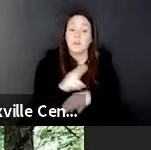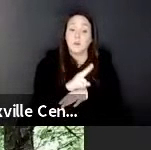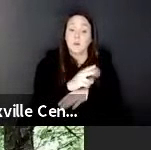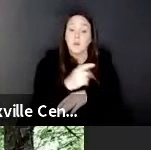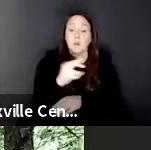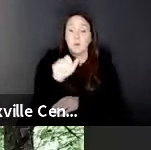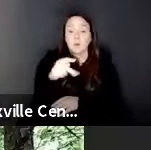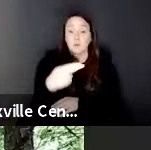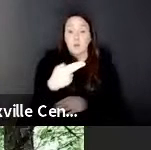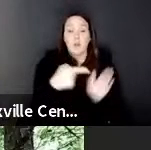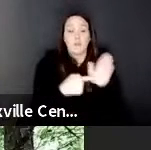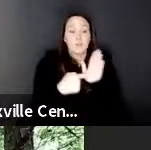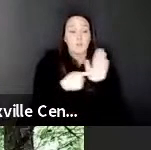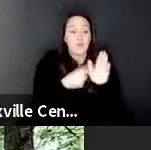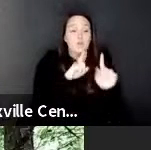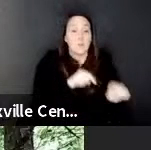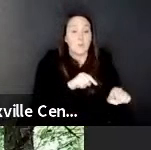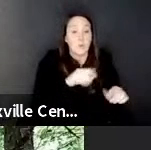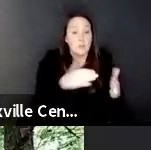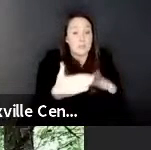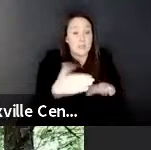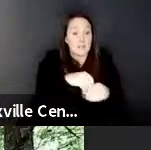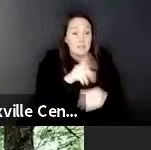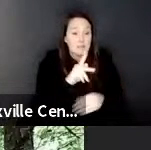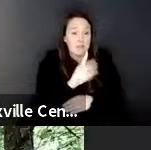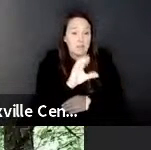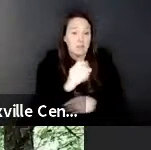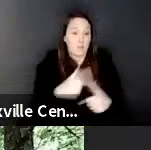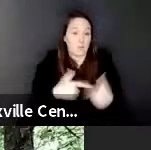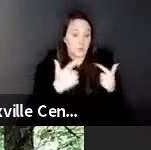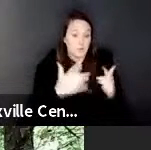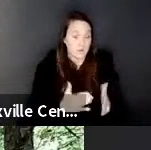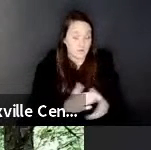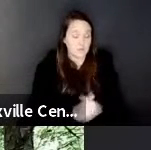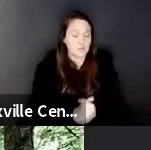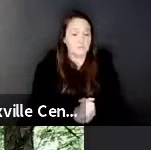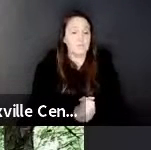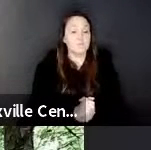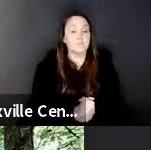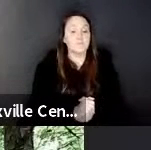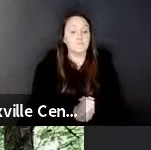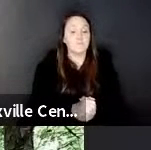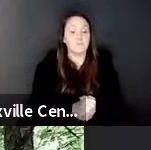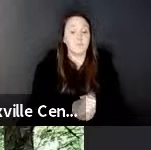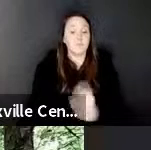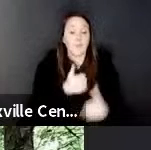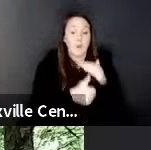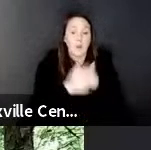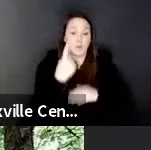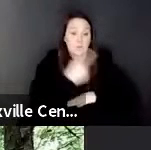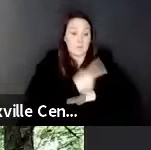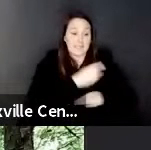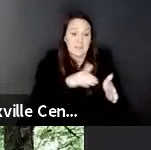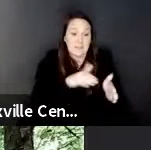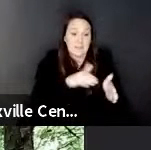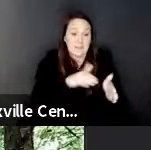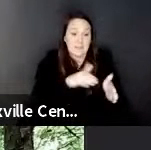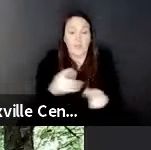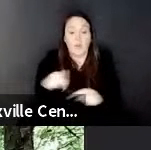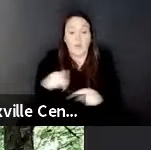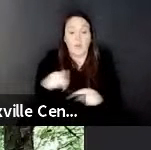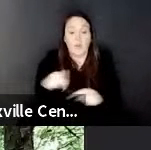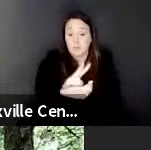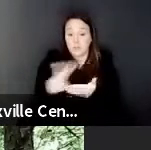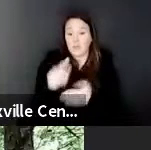graph that shows the reported deaths in Knox County residents by date of death. Over the past 2 weeks, we have seen